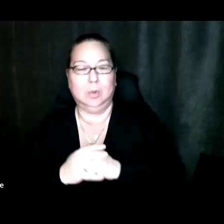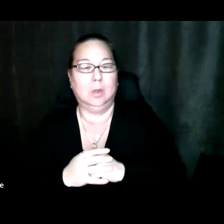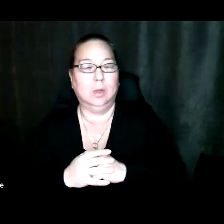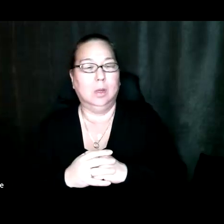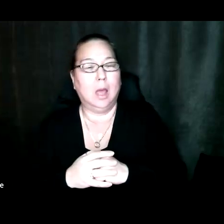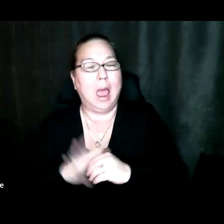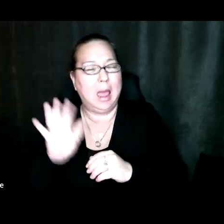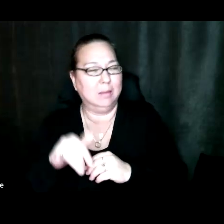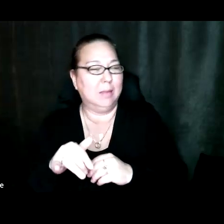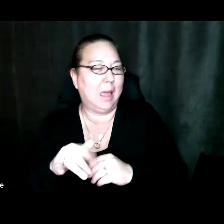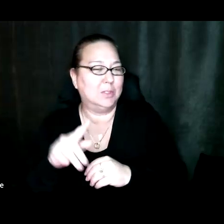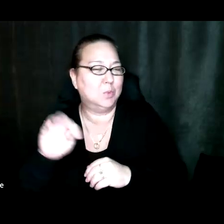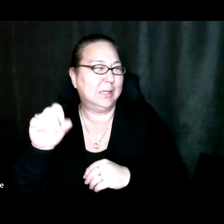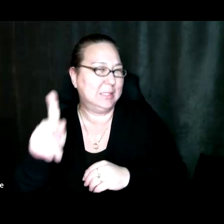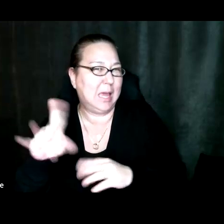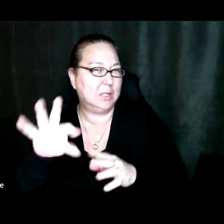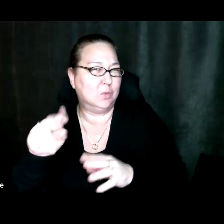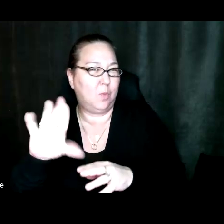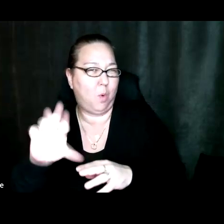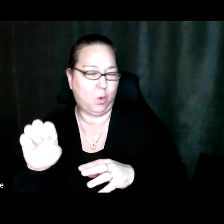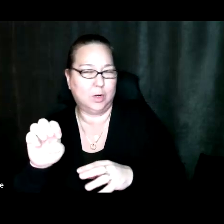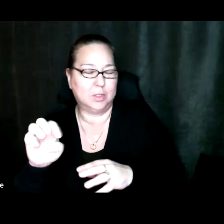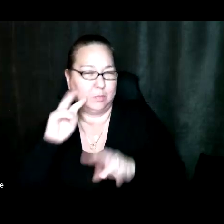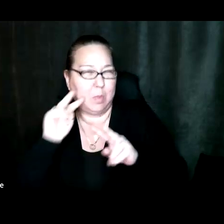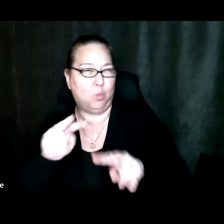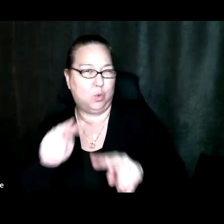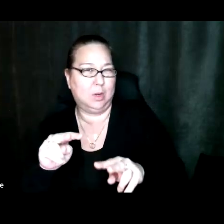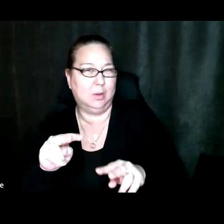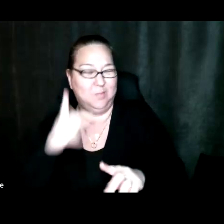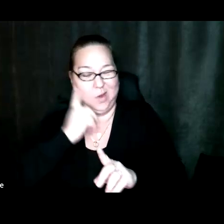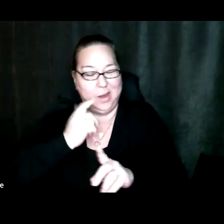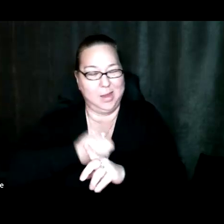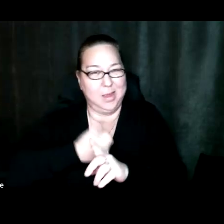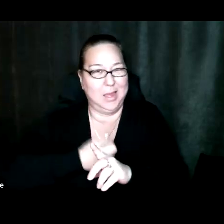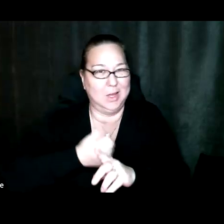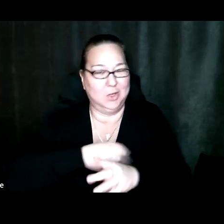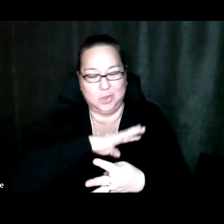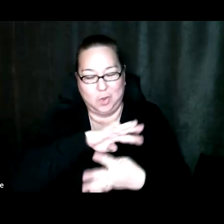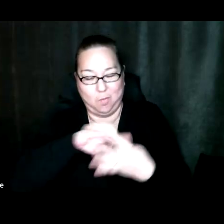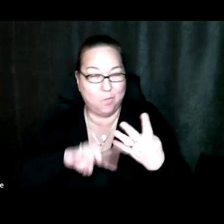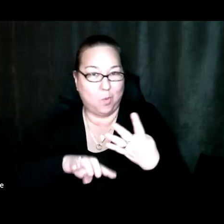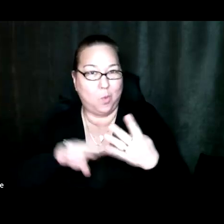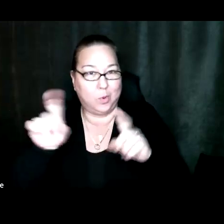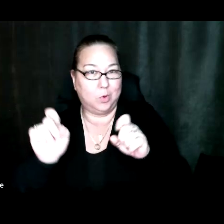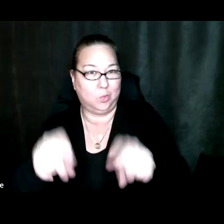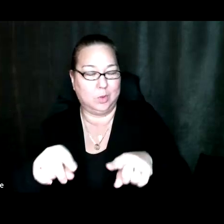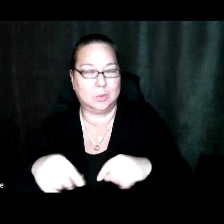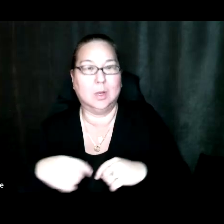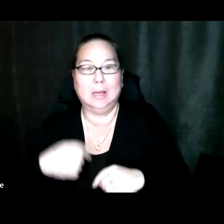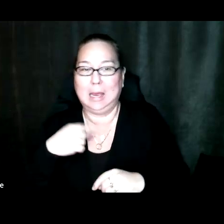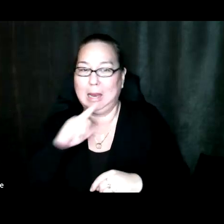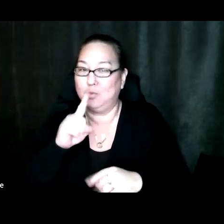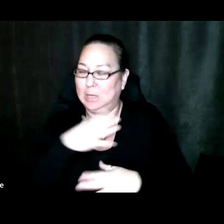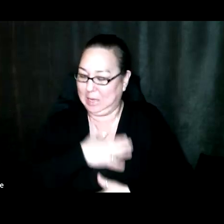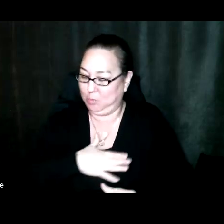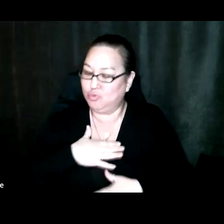this. So I think each of these 4 questions, I appreciate, Superintendent, that these have been laid on the